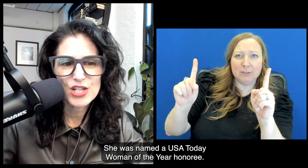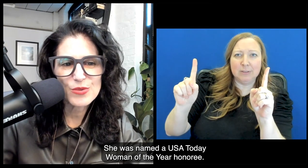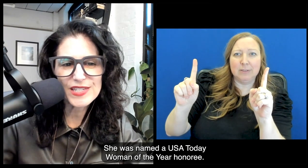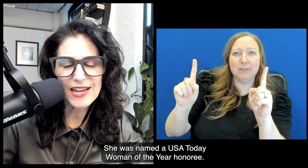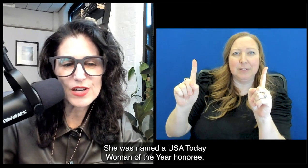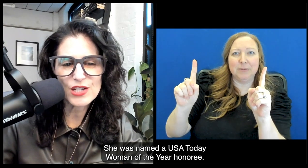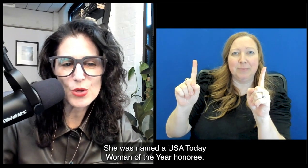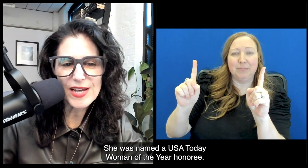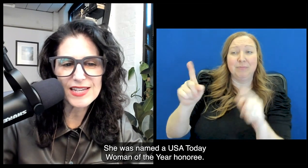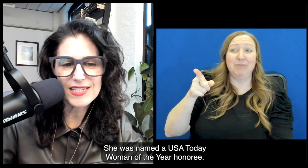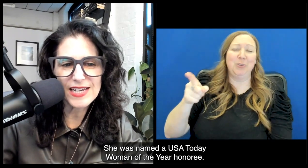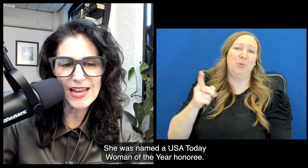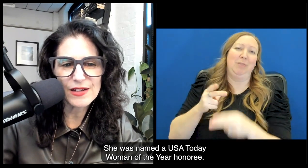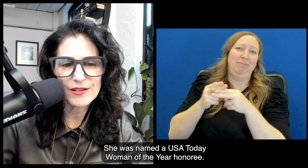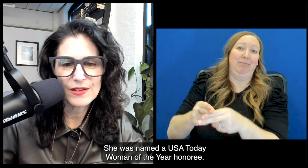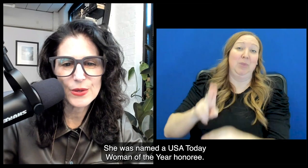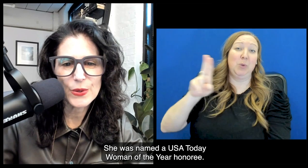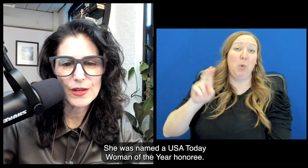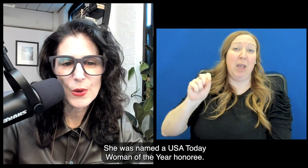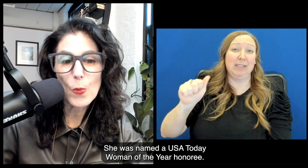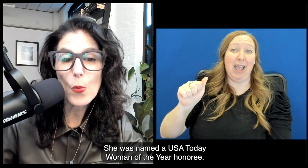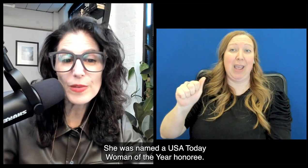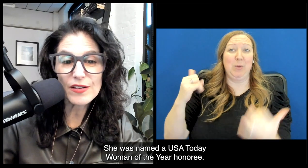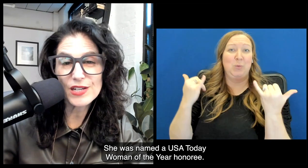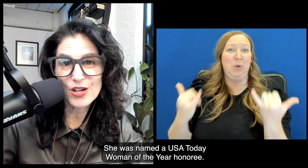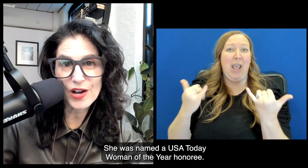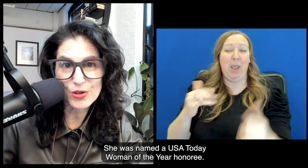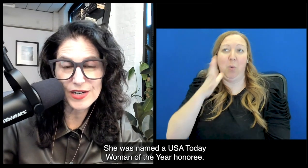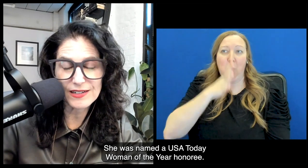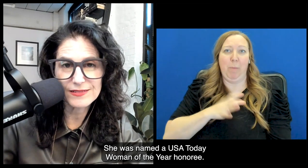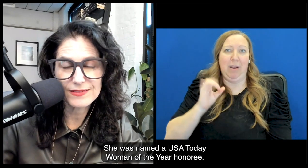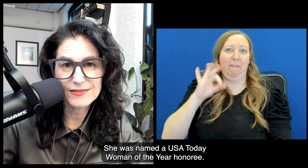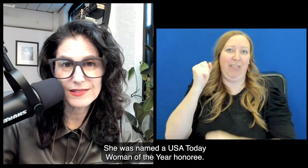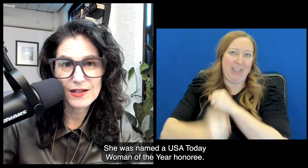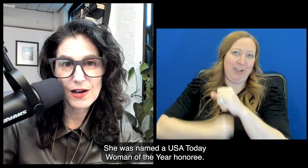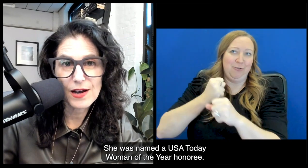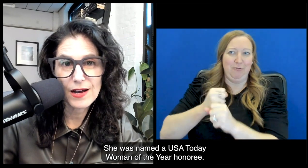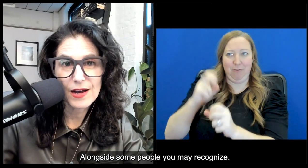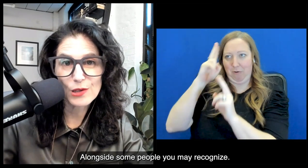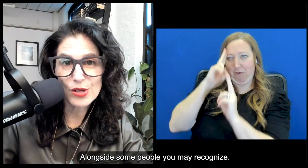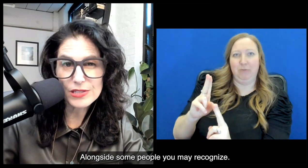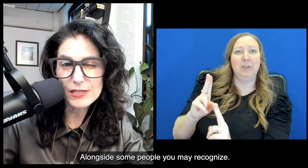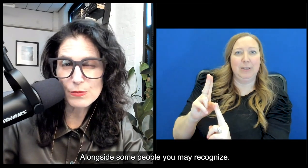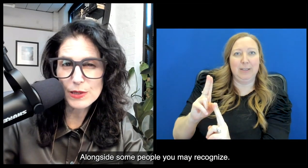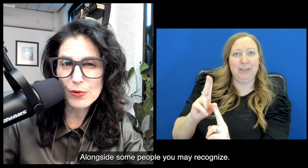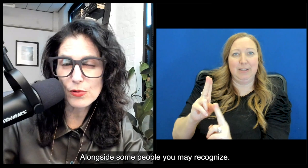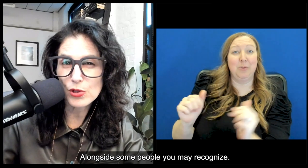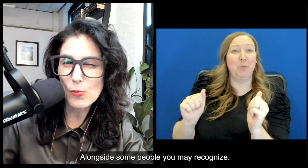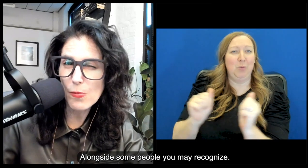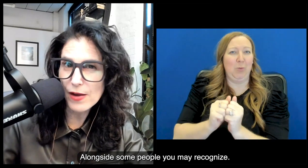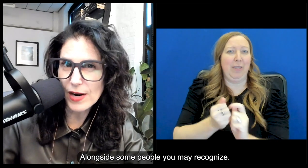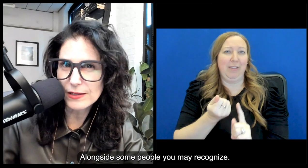She was named a USA Today Woman of the Year Honoree. Alongside some